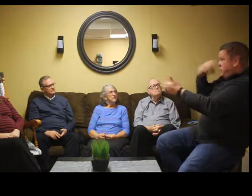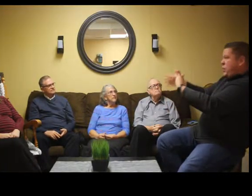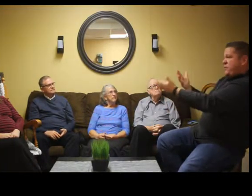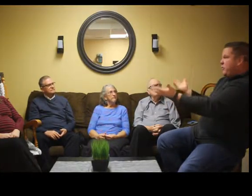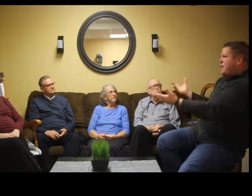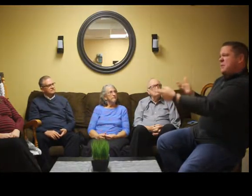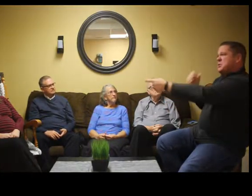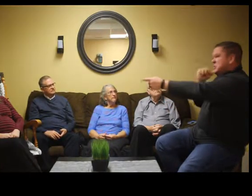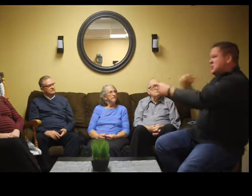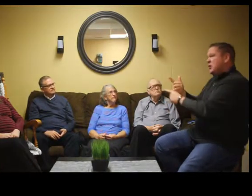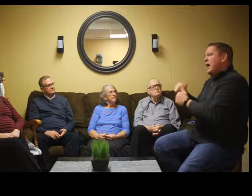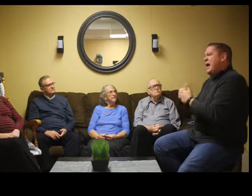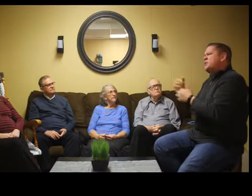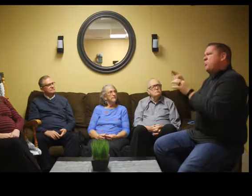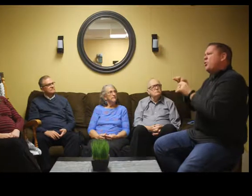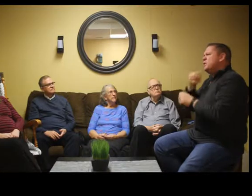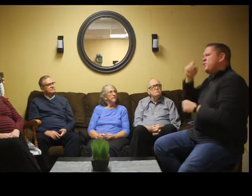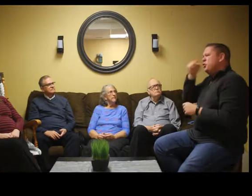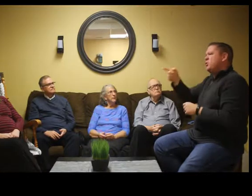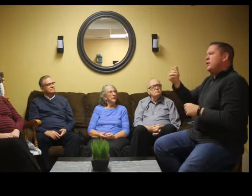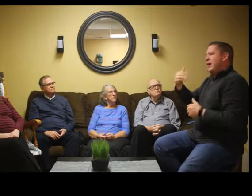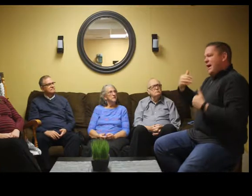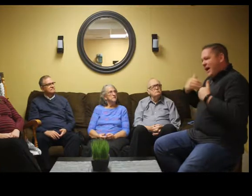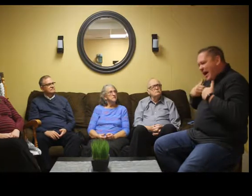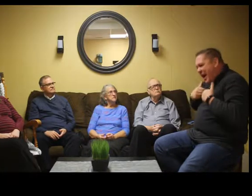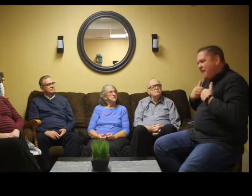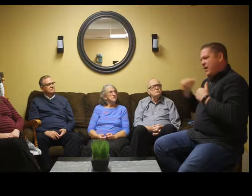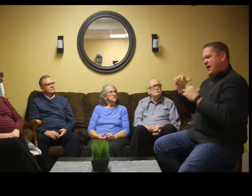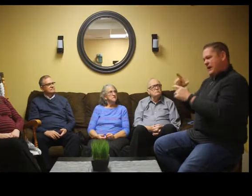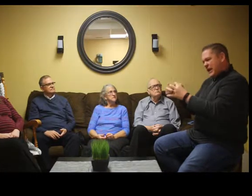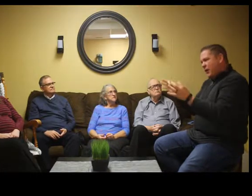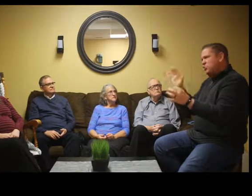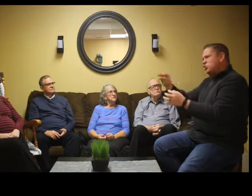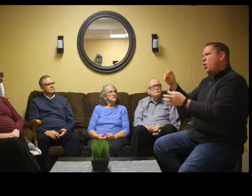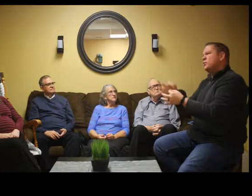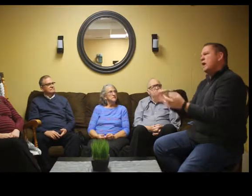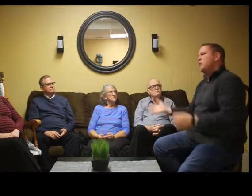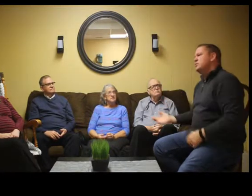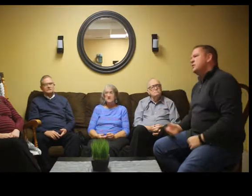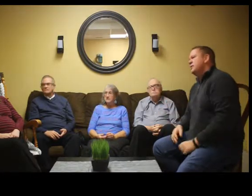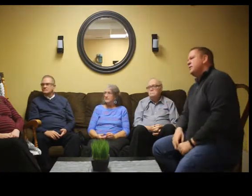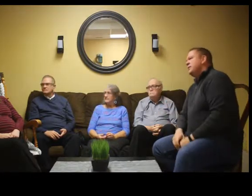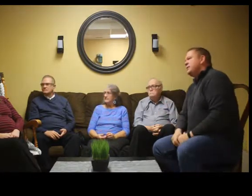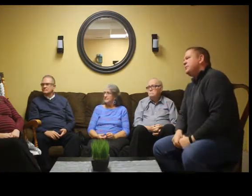whoever, maybe a sister, how important is it for you to have a language, your own language?